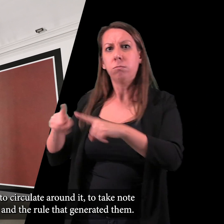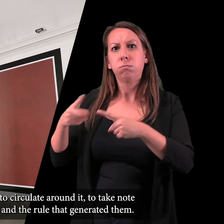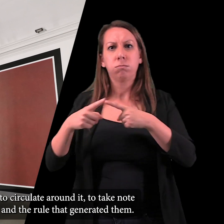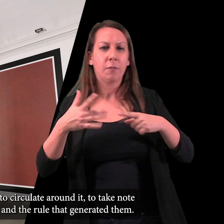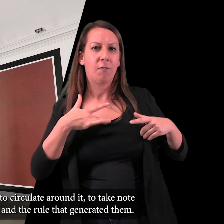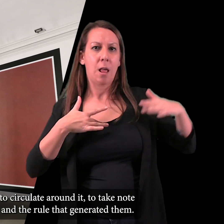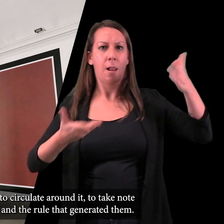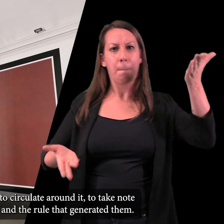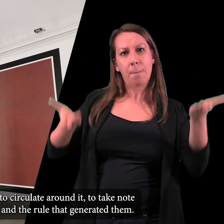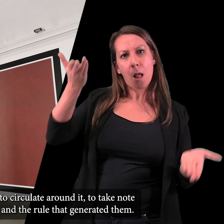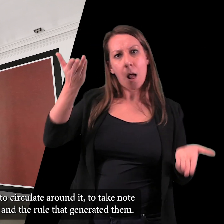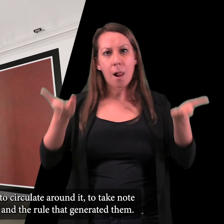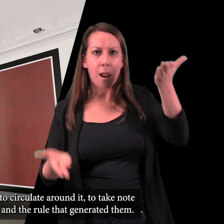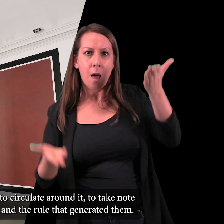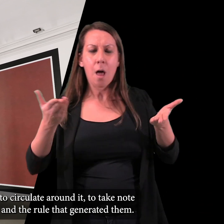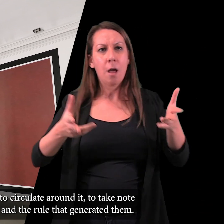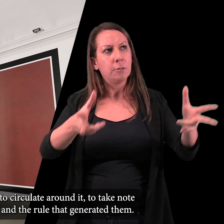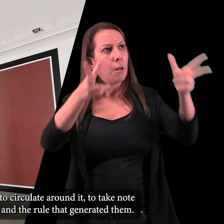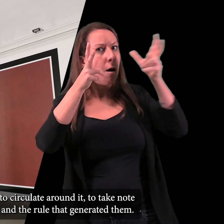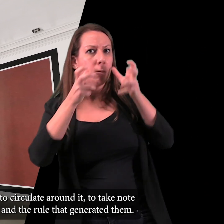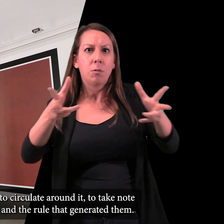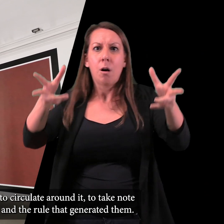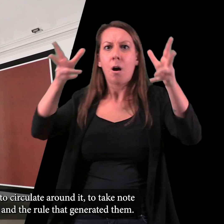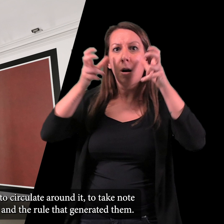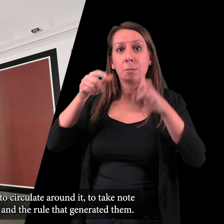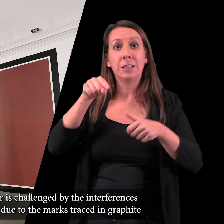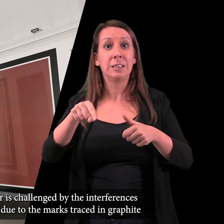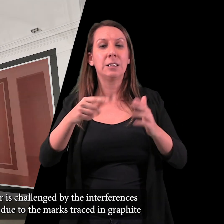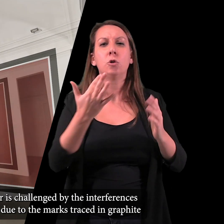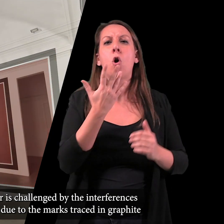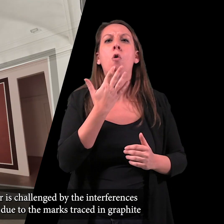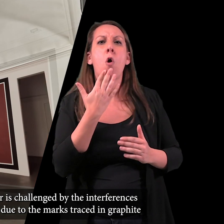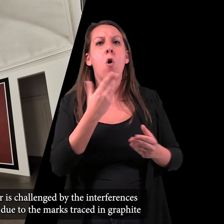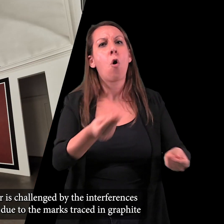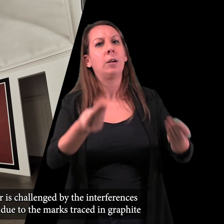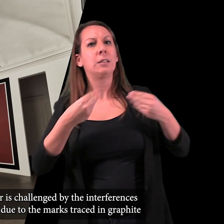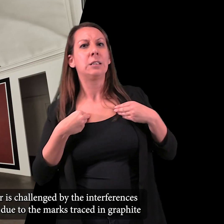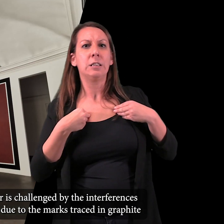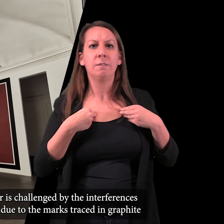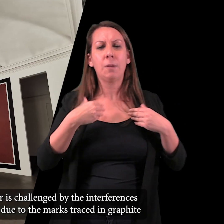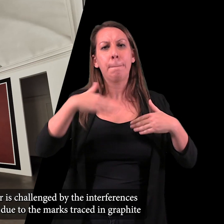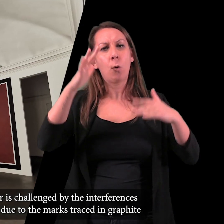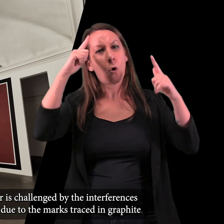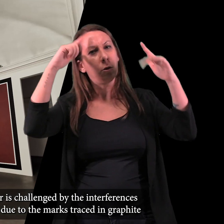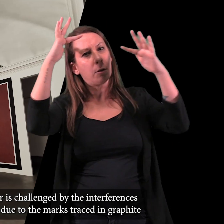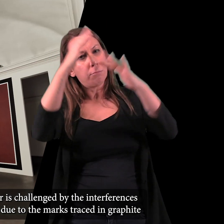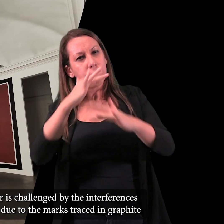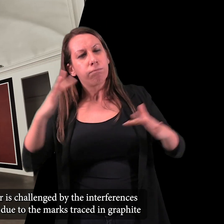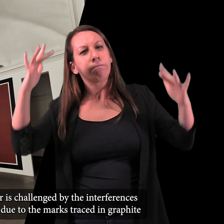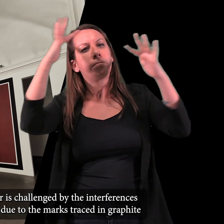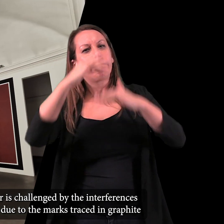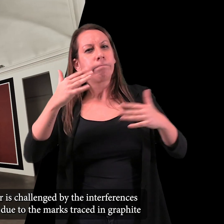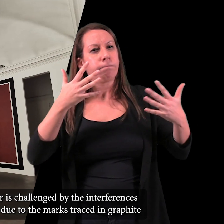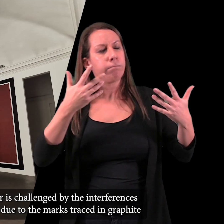room. The viewer is invited to circulate around it to take note of the different colors and